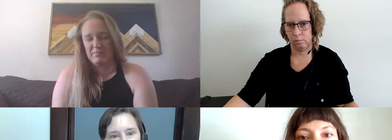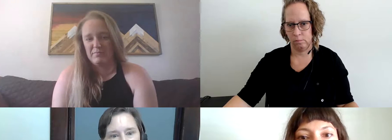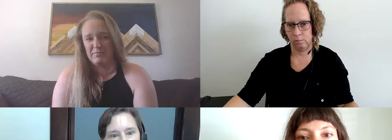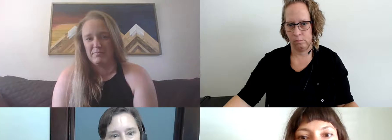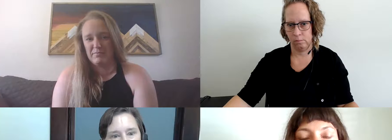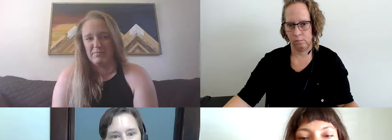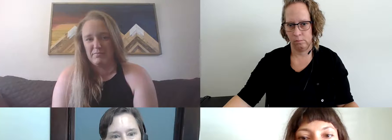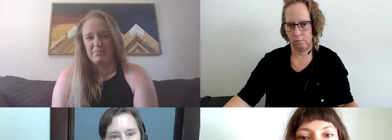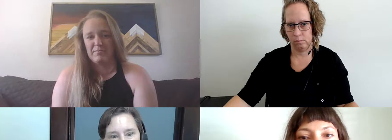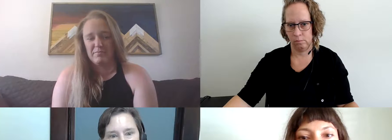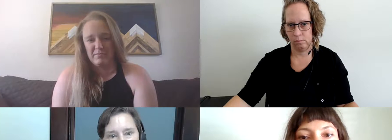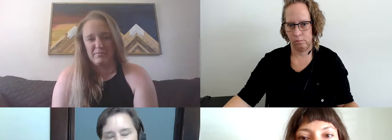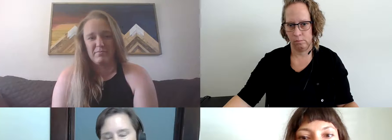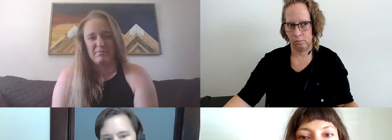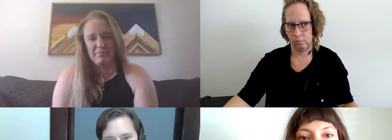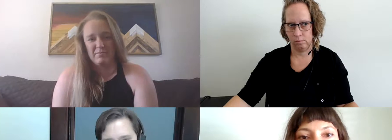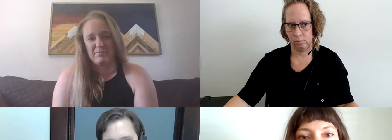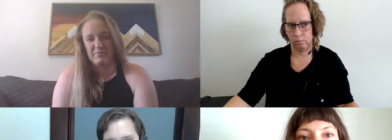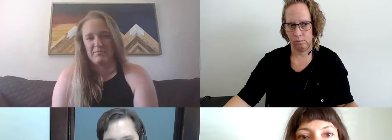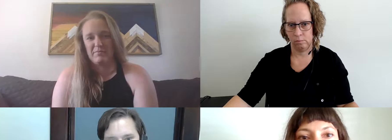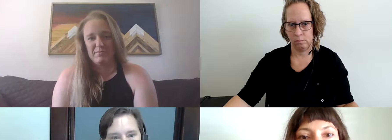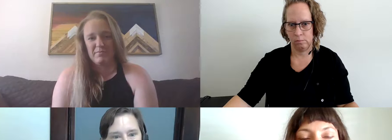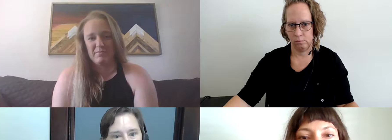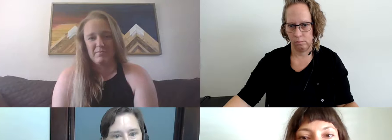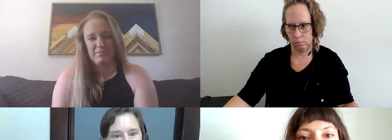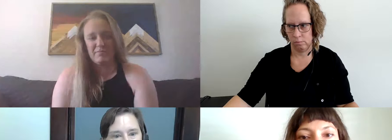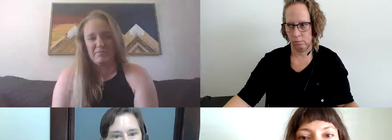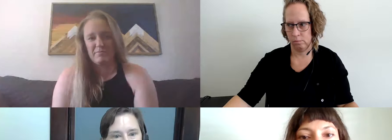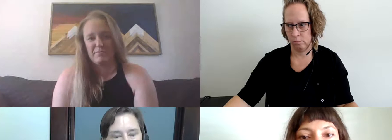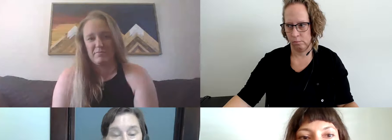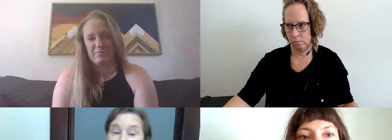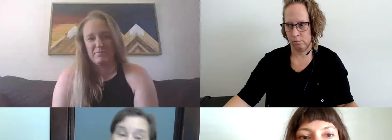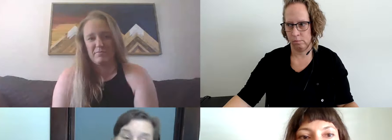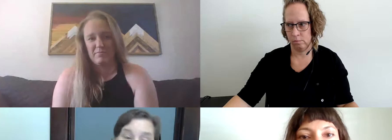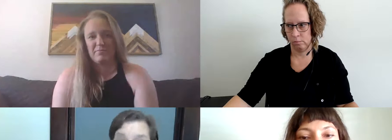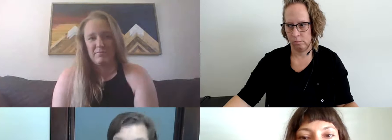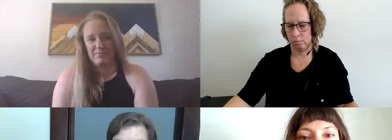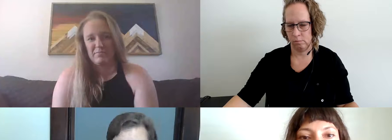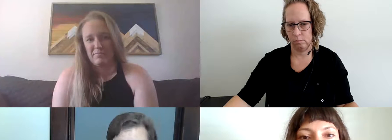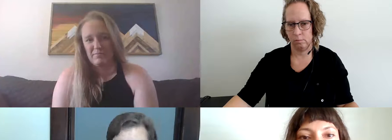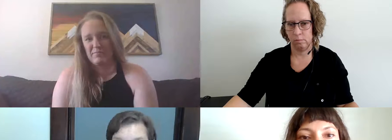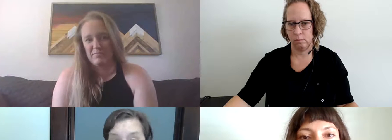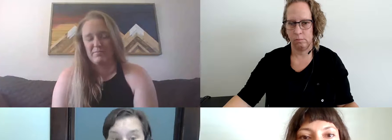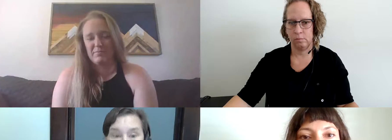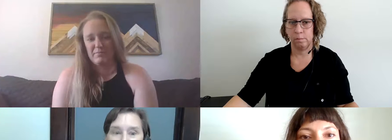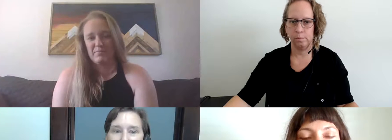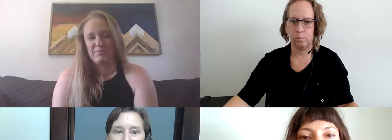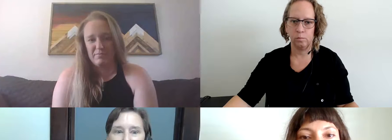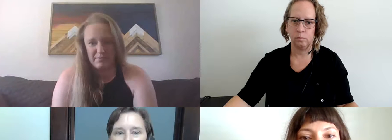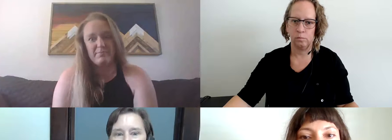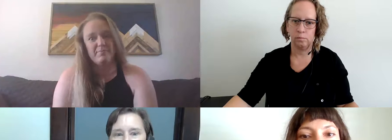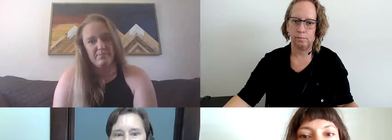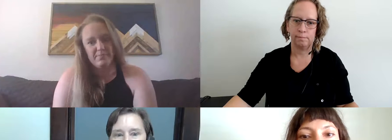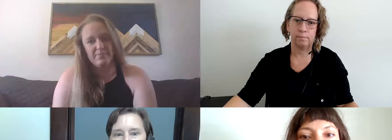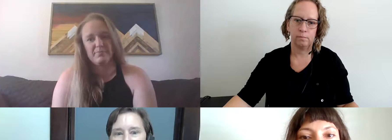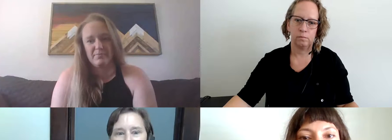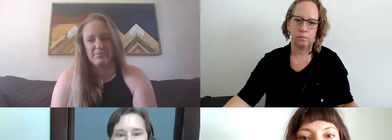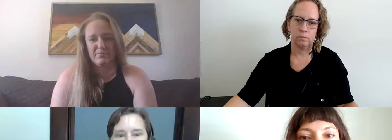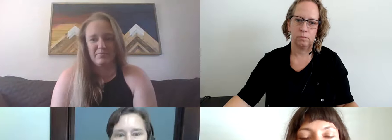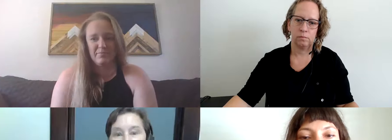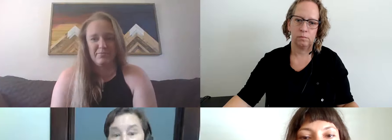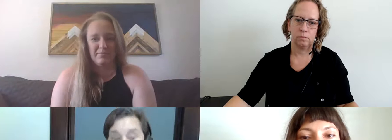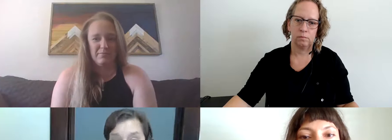be rescheduled, go to the next day. Or another thing is outlines or notes. I would prefer